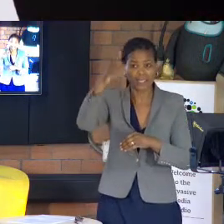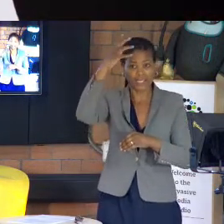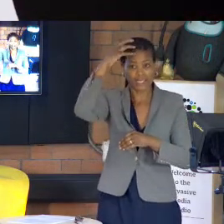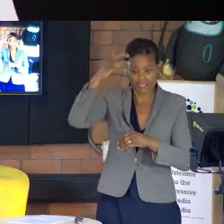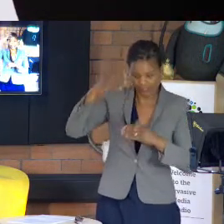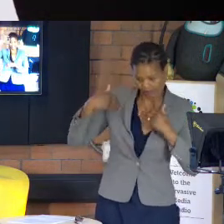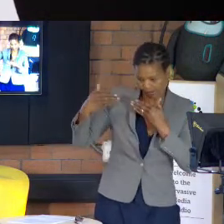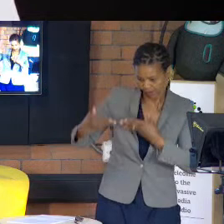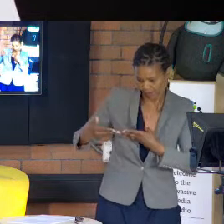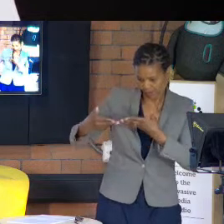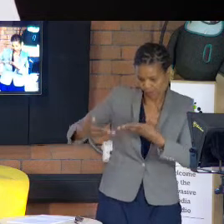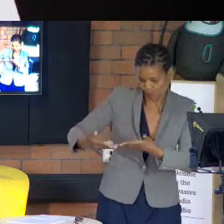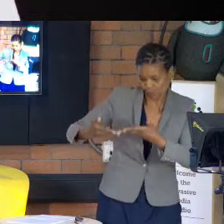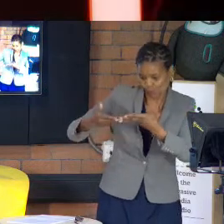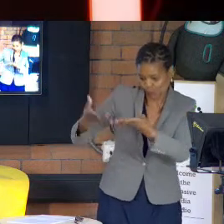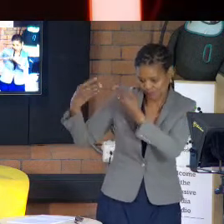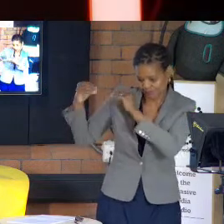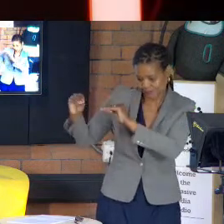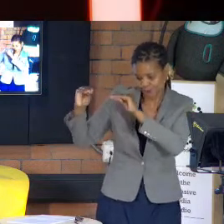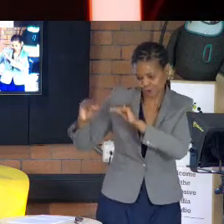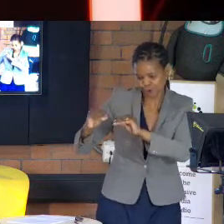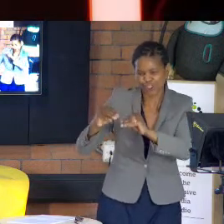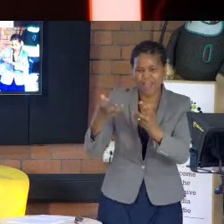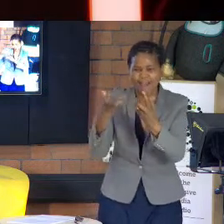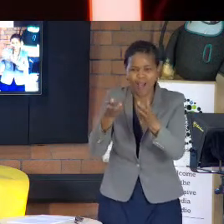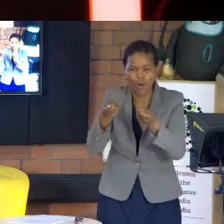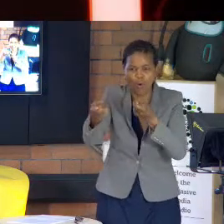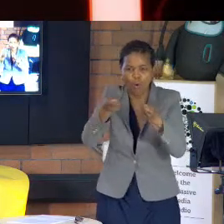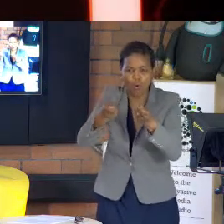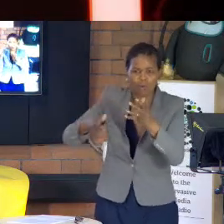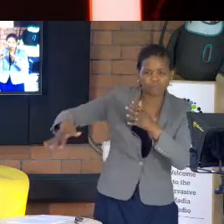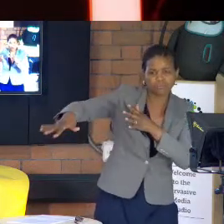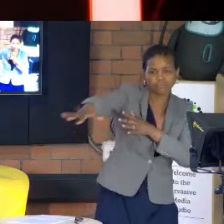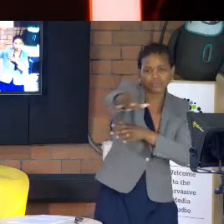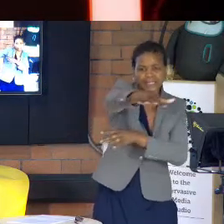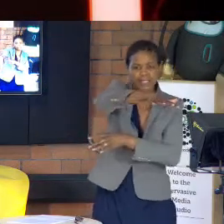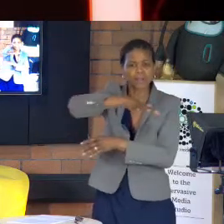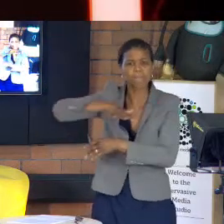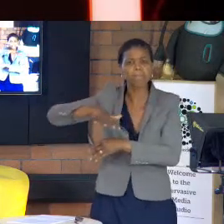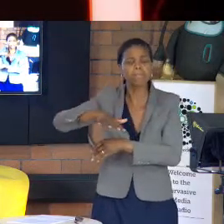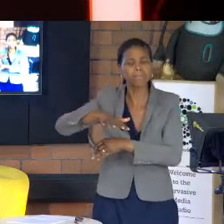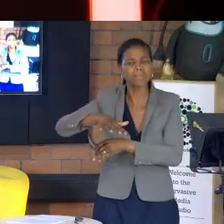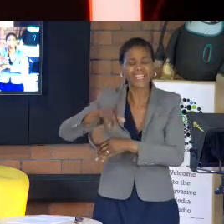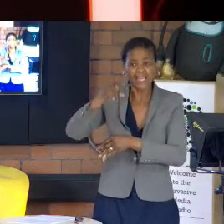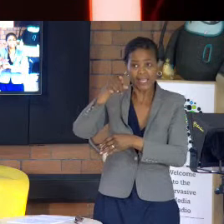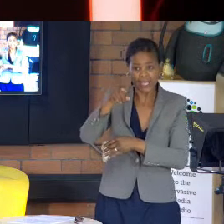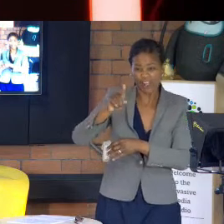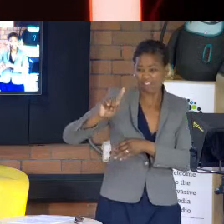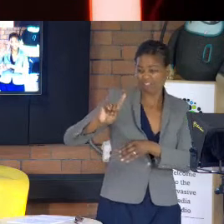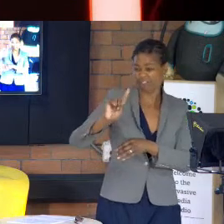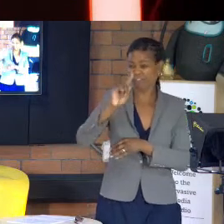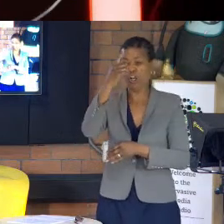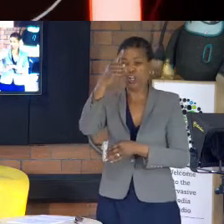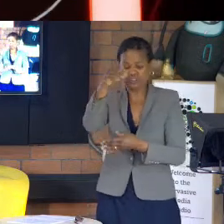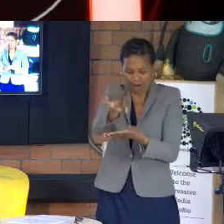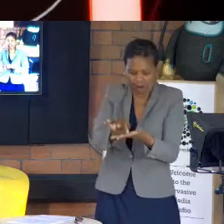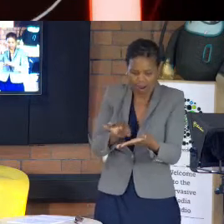the ruling of the kingdom. Imhotep is regarded as the first architect who designed the step